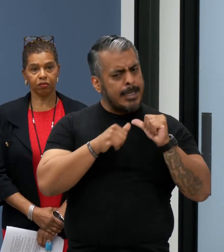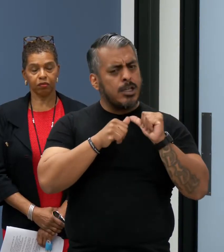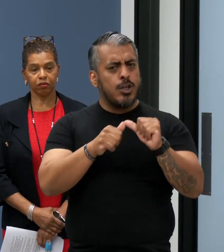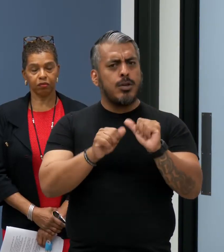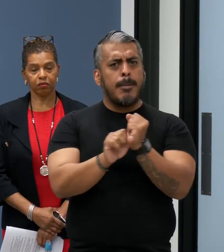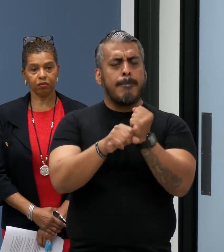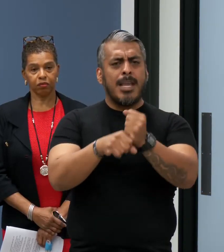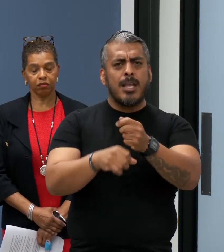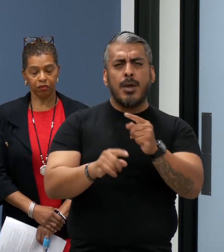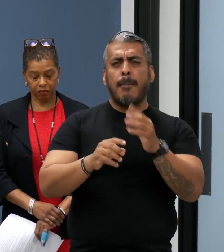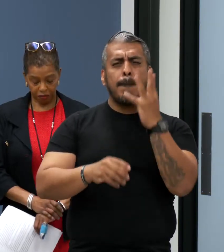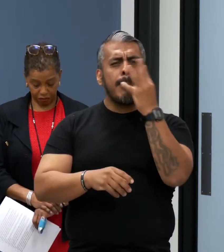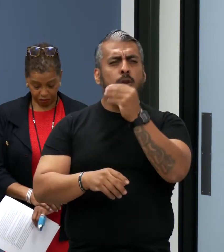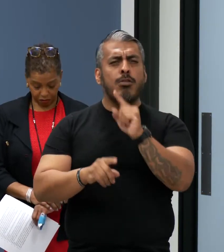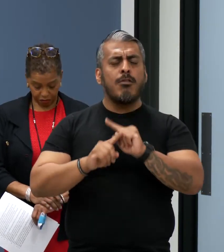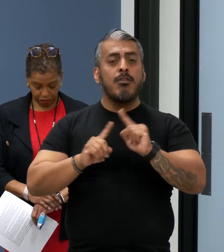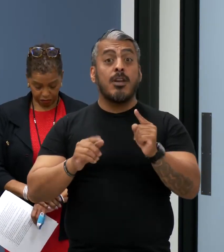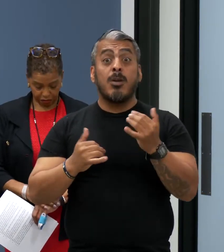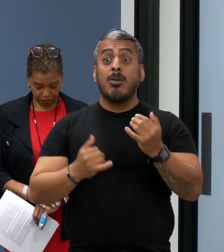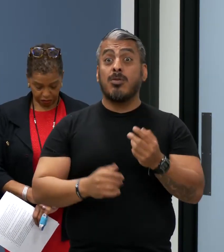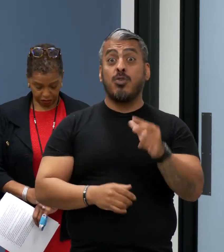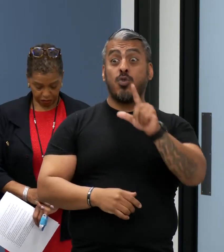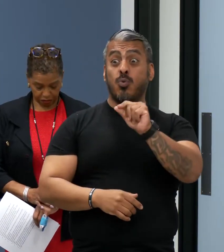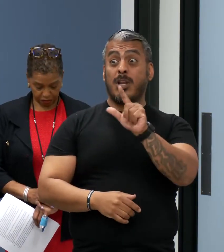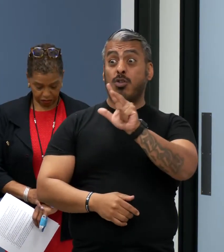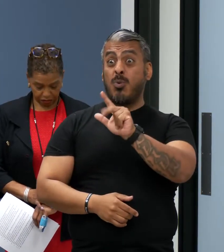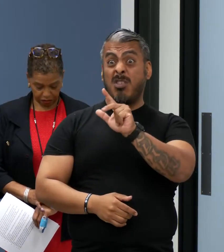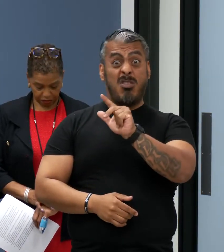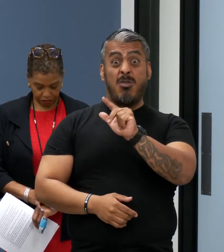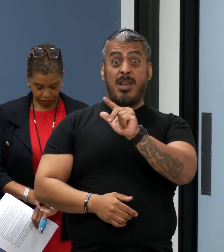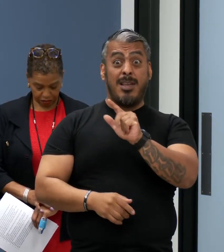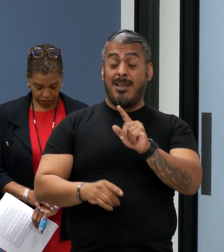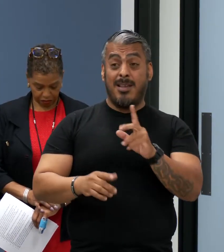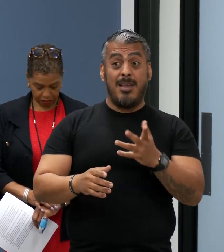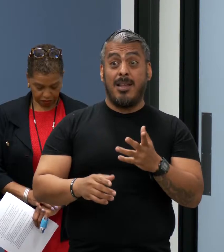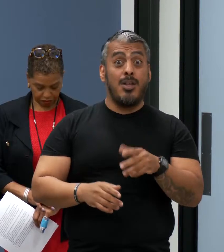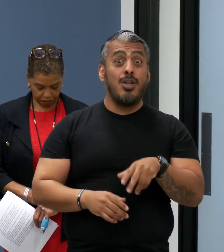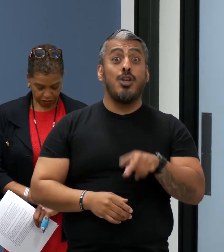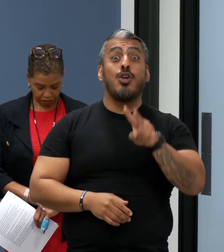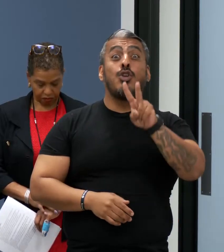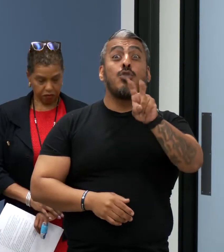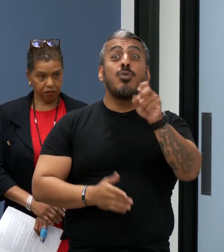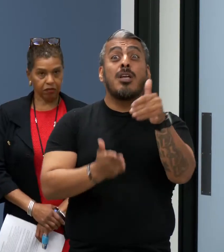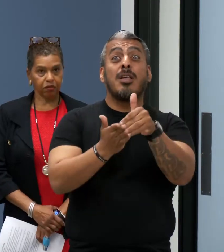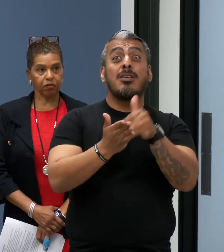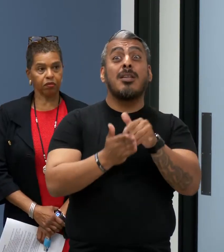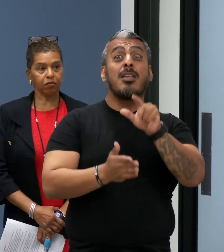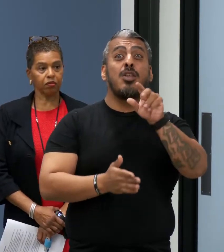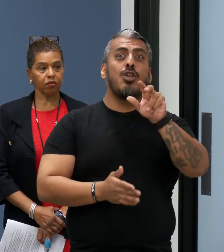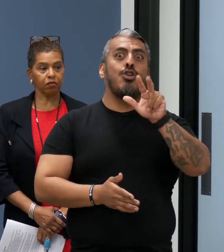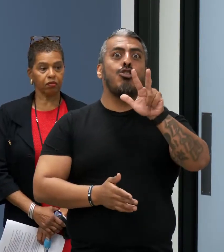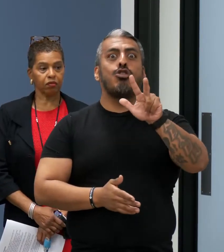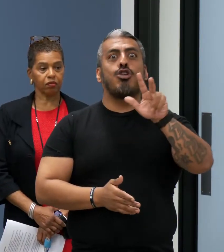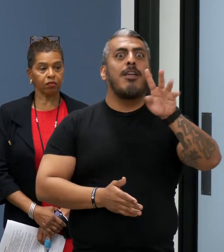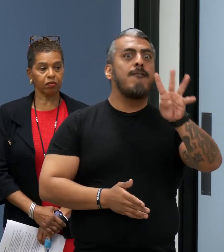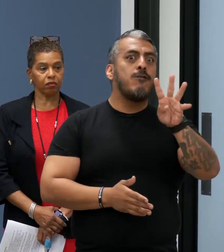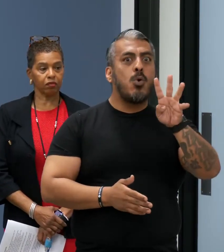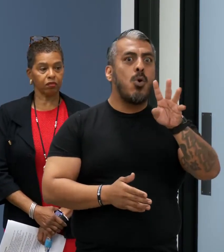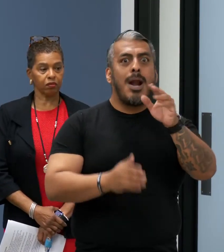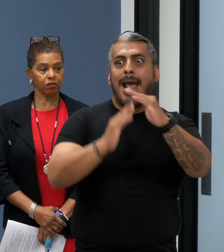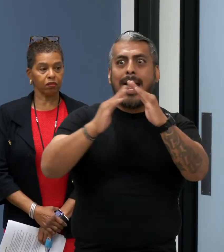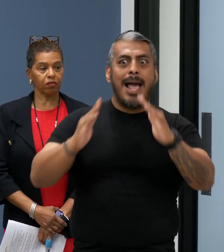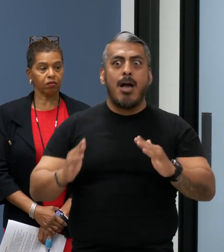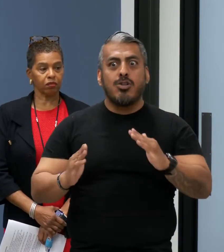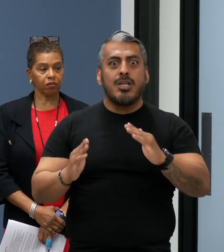In 2023, we had a record number of entitlements with 2,934 housing units approved across